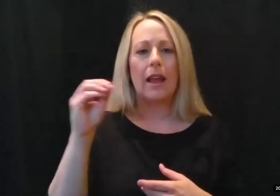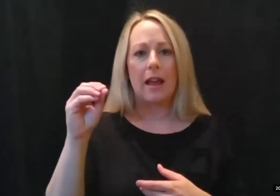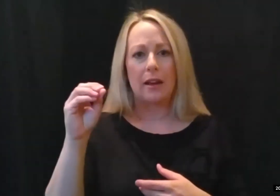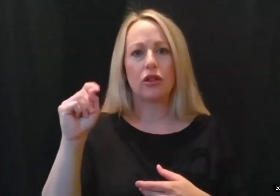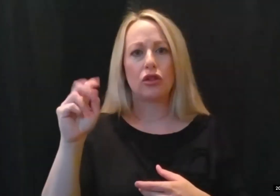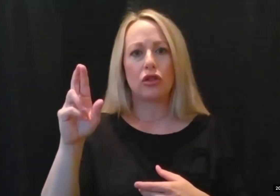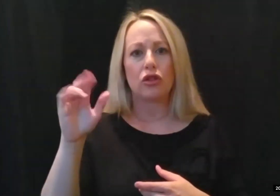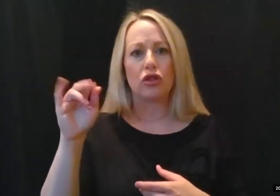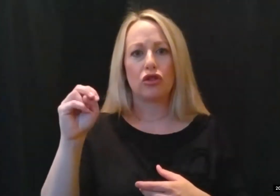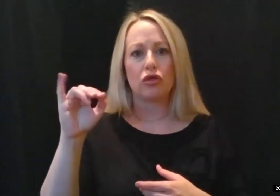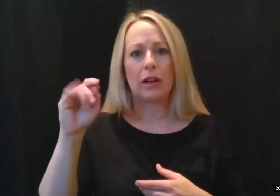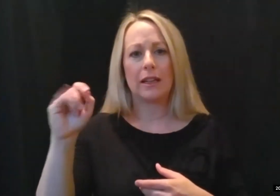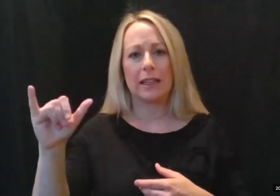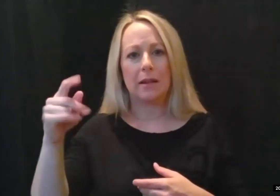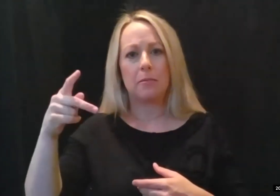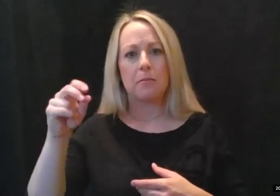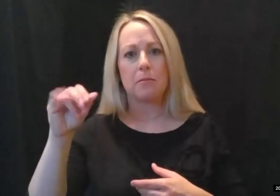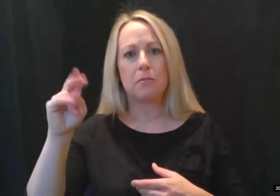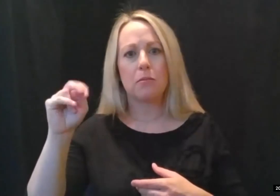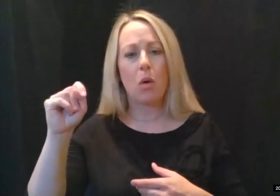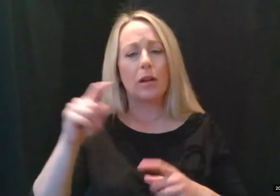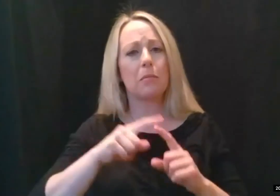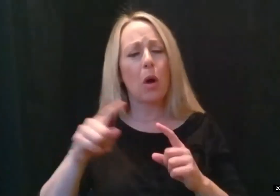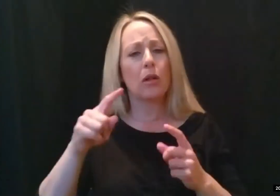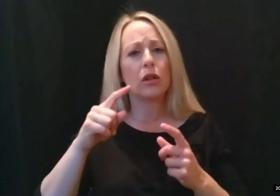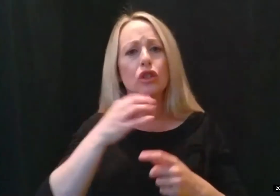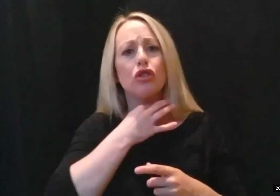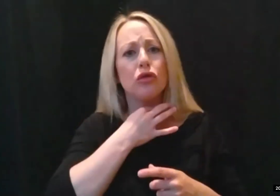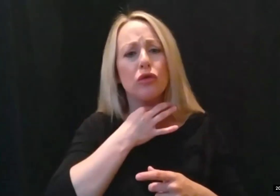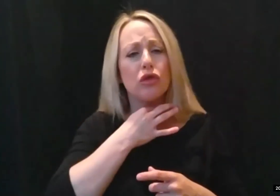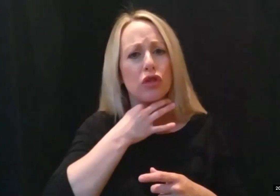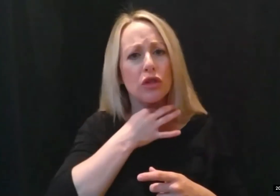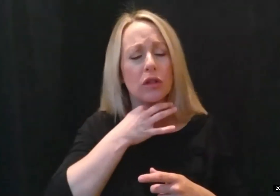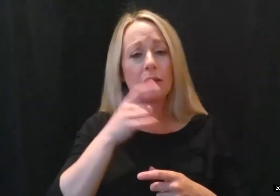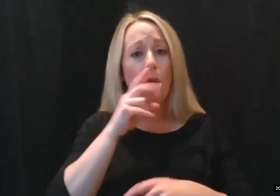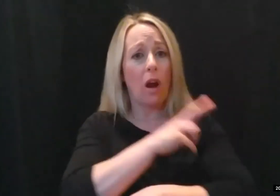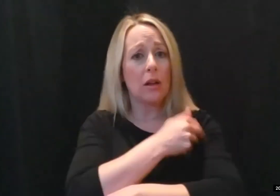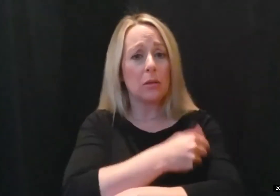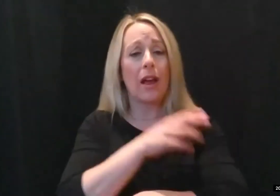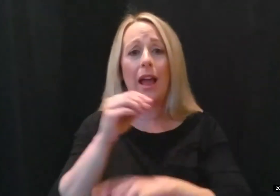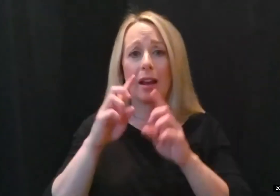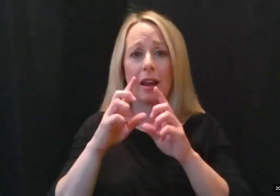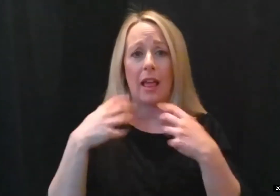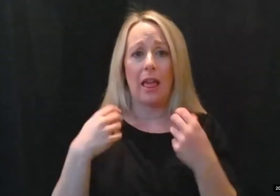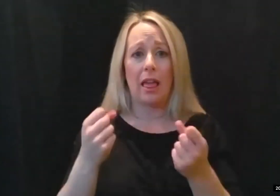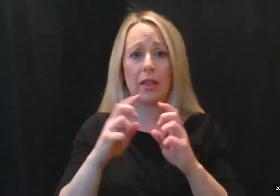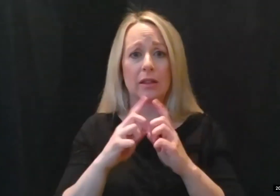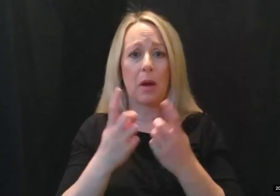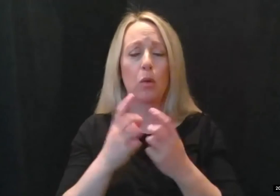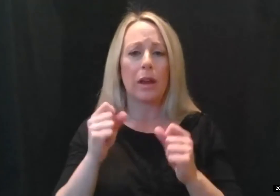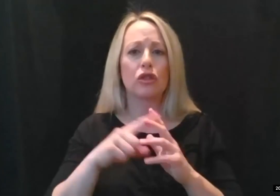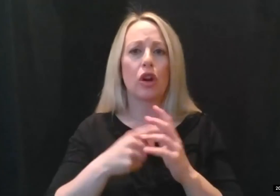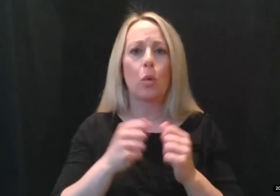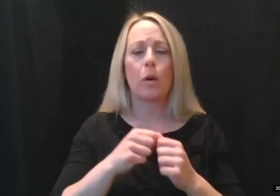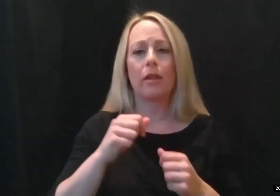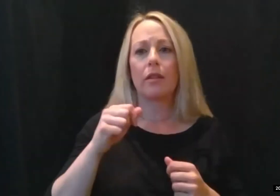COVID hospitalizations. But for both the hospitals and the health departments, which we can start first with Nita and Amy, do